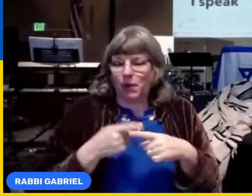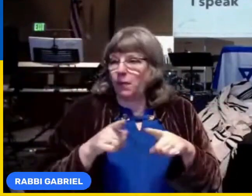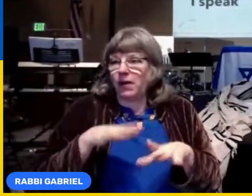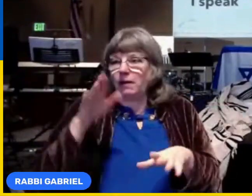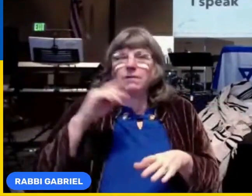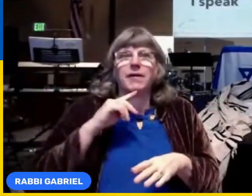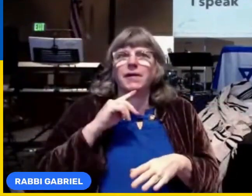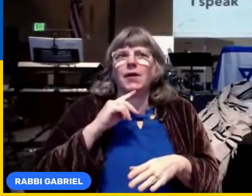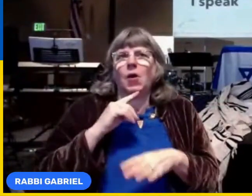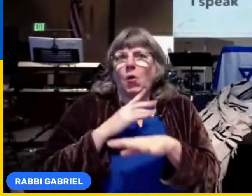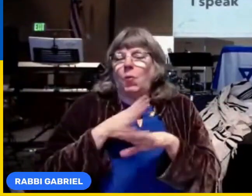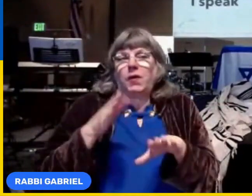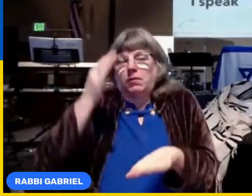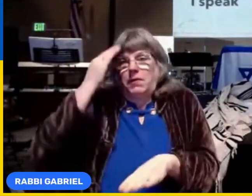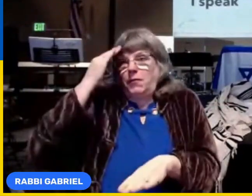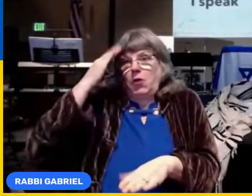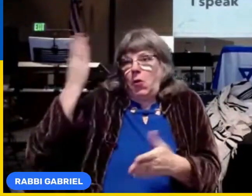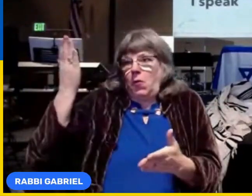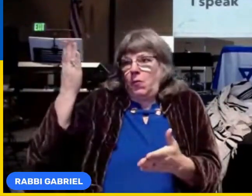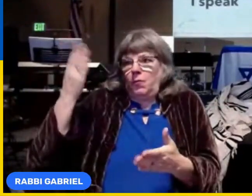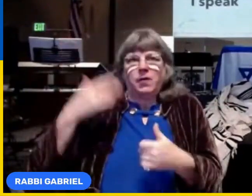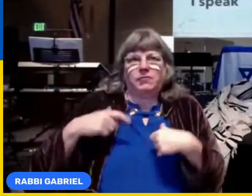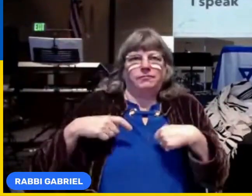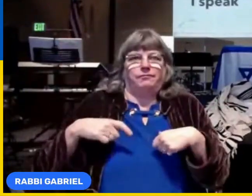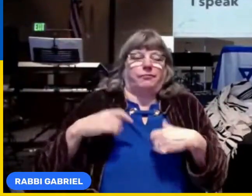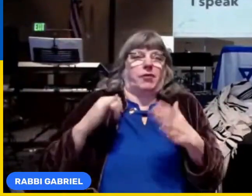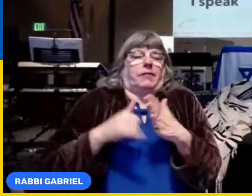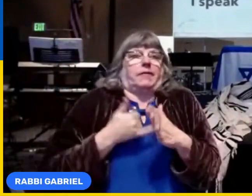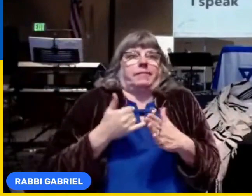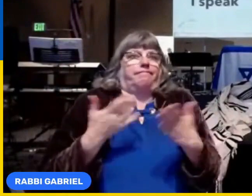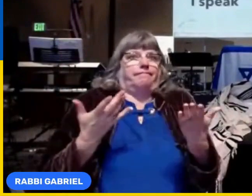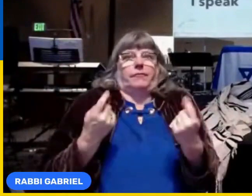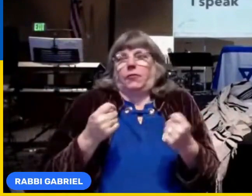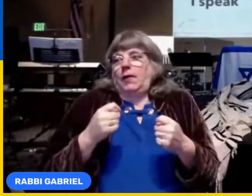But that system doesn't work